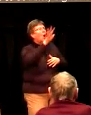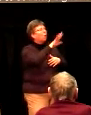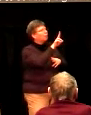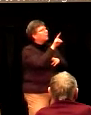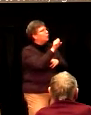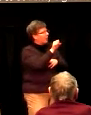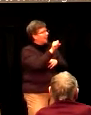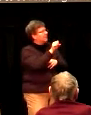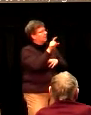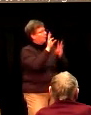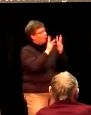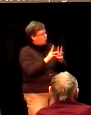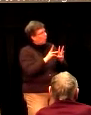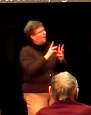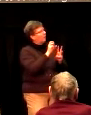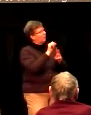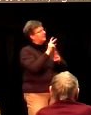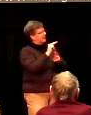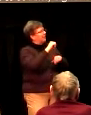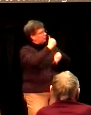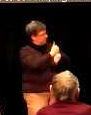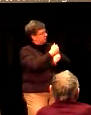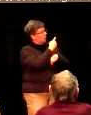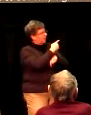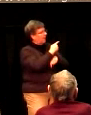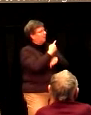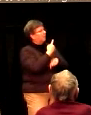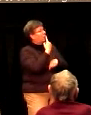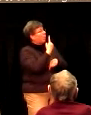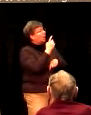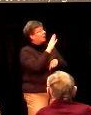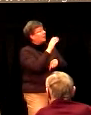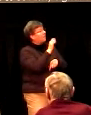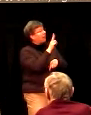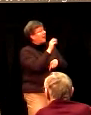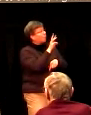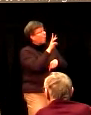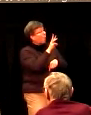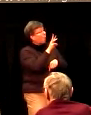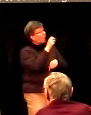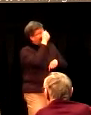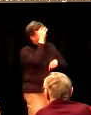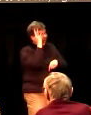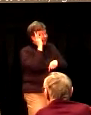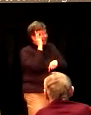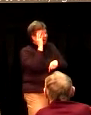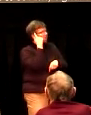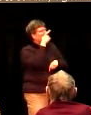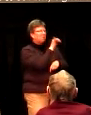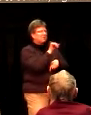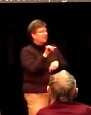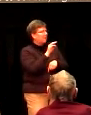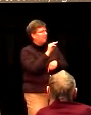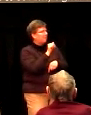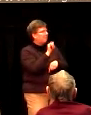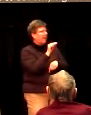these weather stations were implemented. The one in Barrow, Alaska looks very similar to the one in Maine.